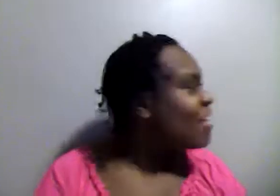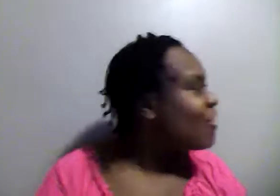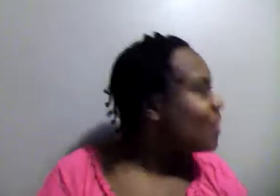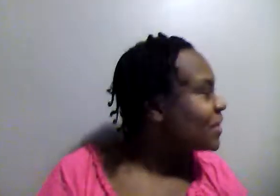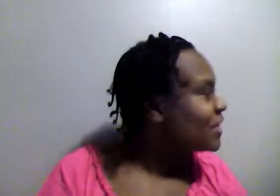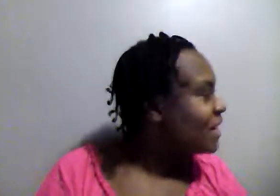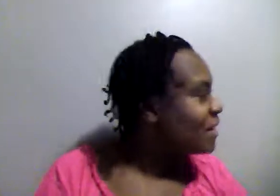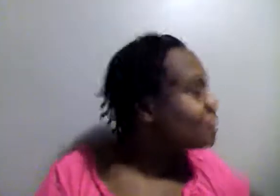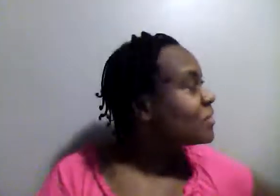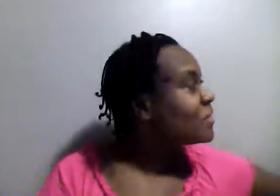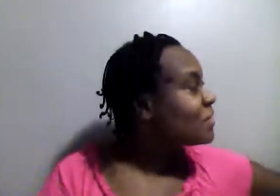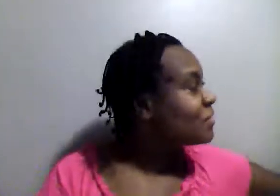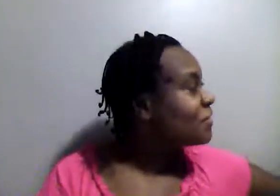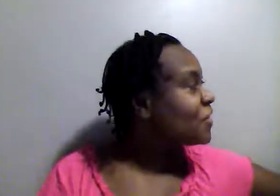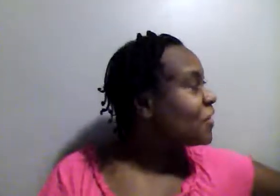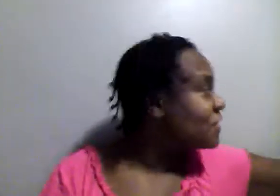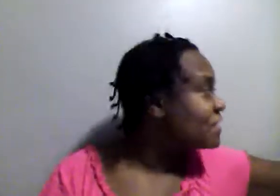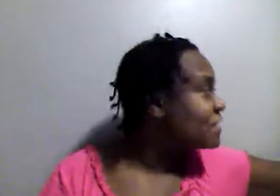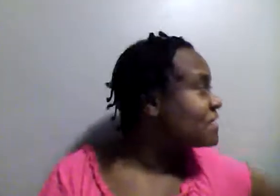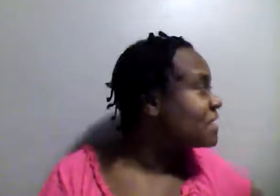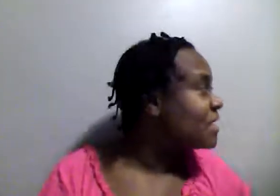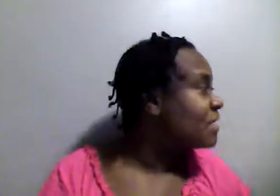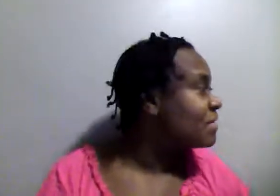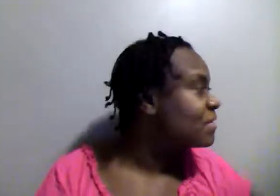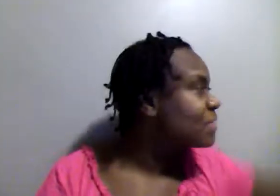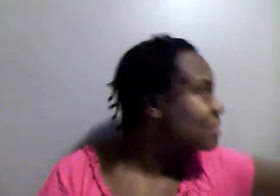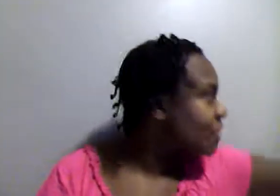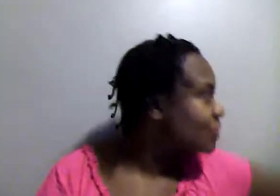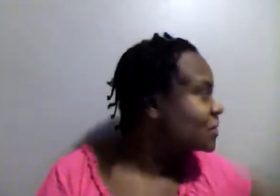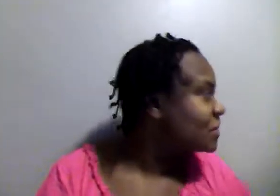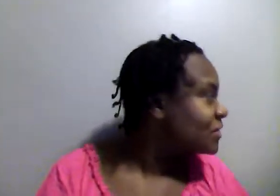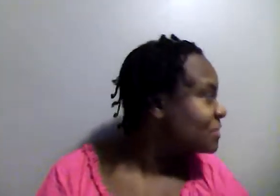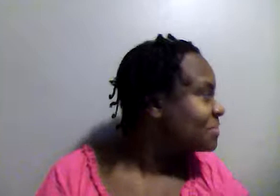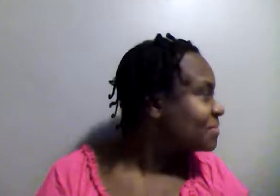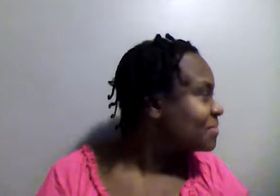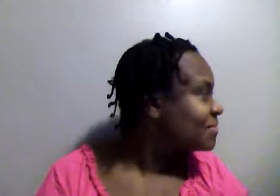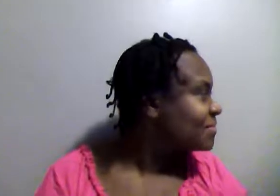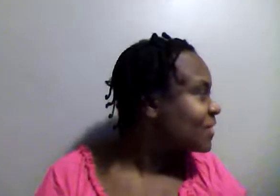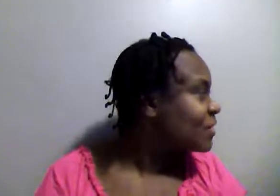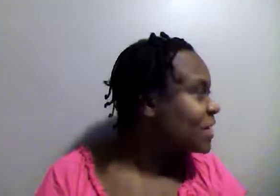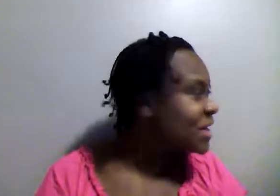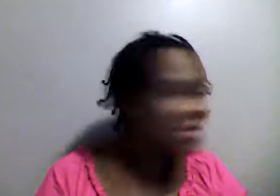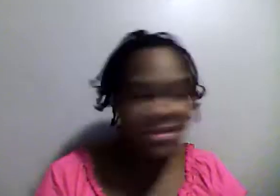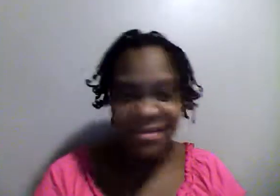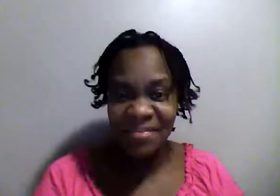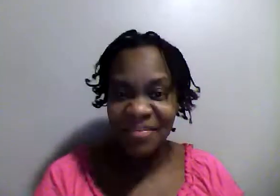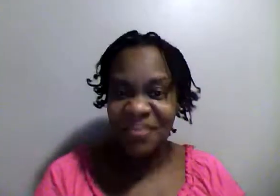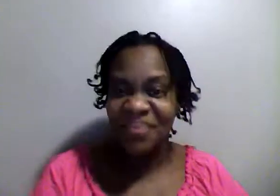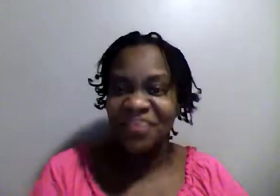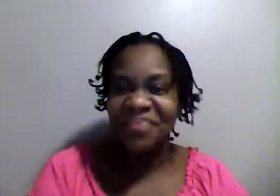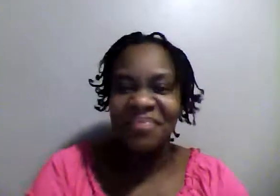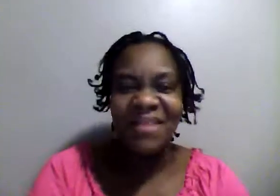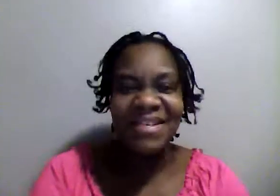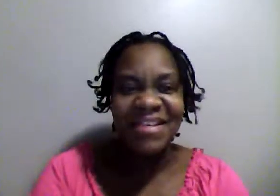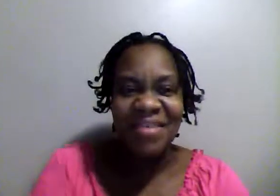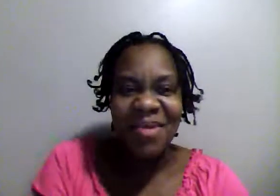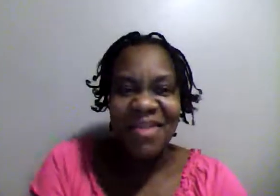Oh, the two of you, your dinner is on on the counter. Go and eat. Sorry about that.